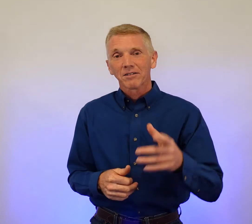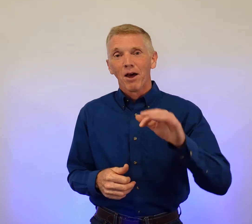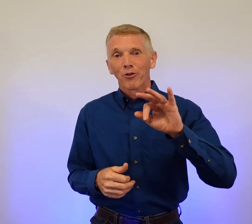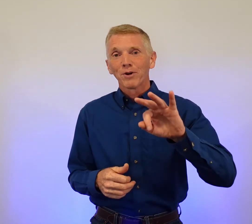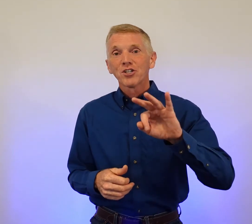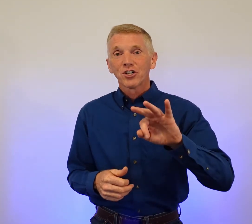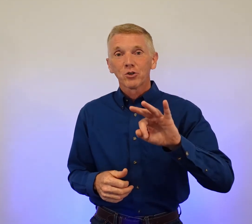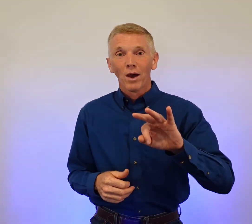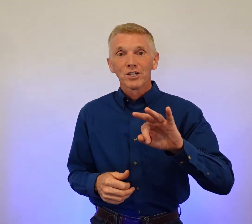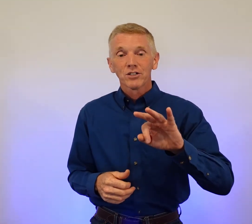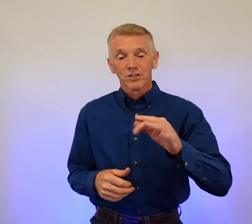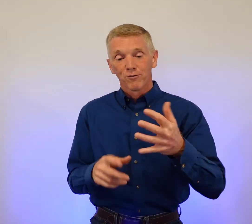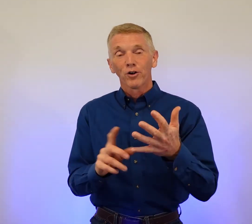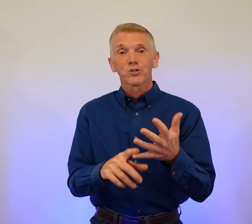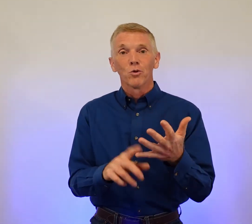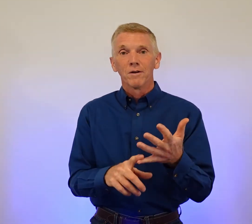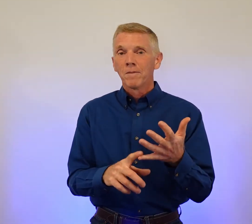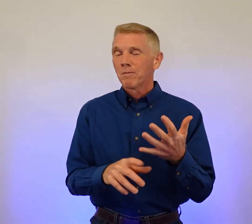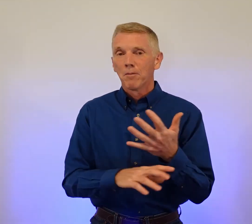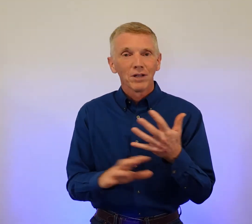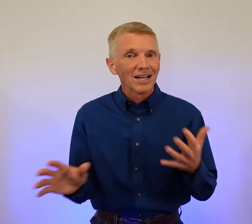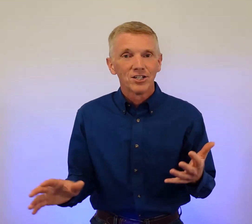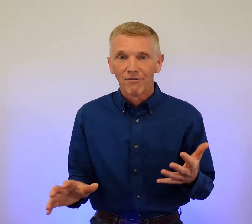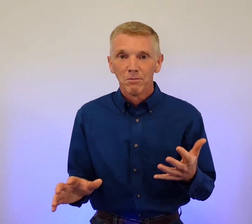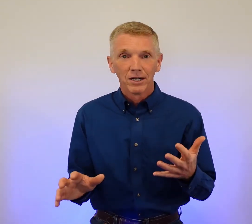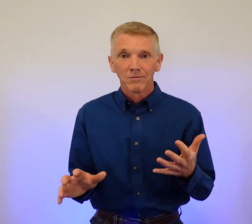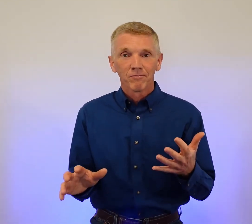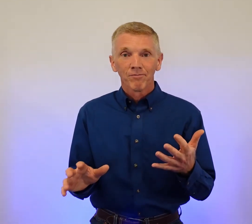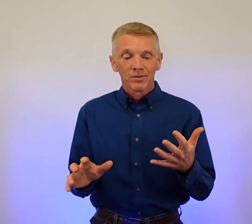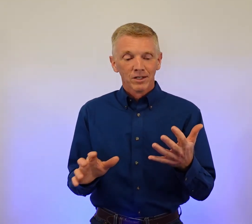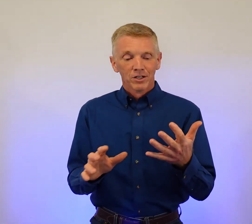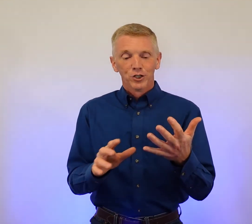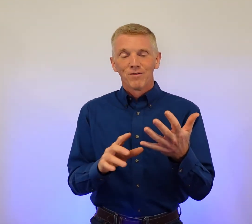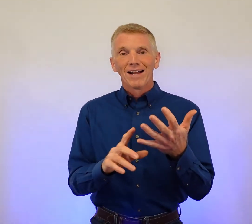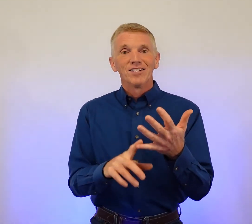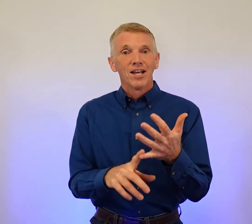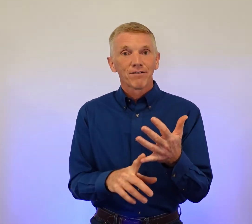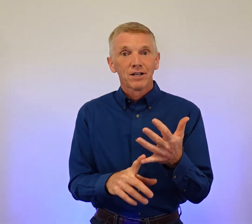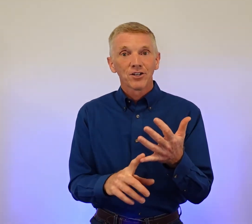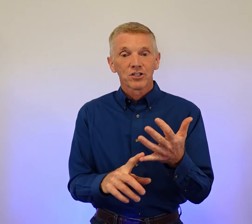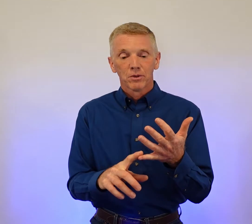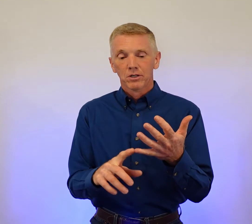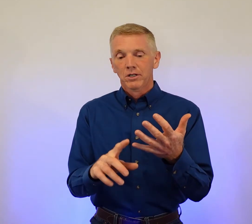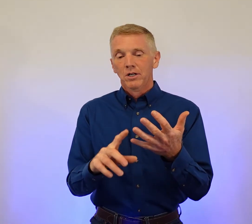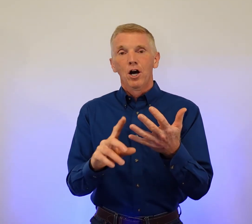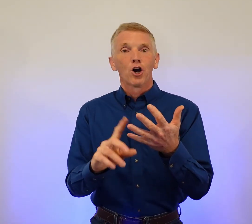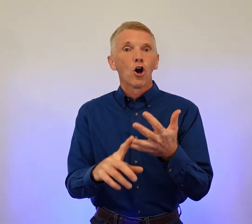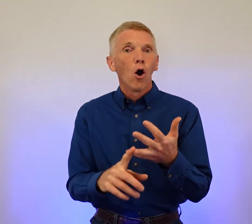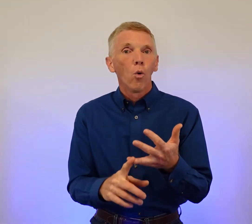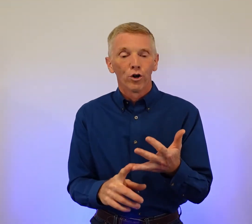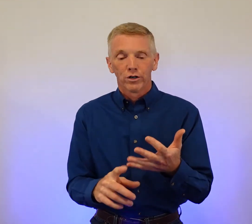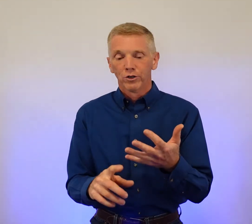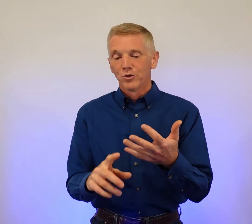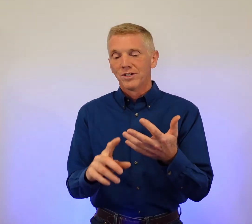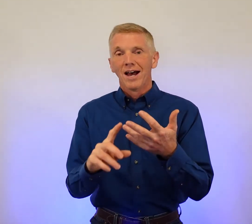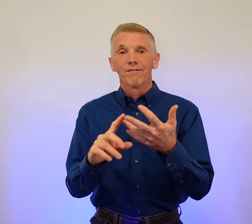about three situations. The first one applies to everybody. You've got a deaf customer, a coworker who's deaf,